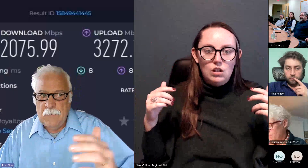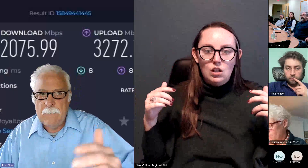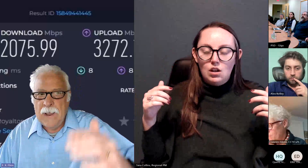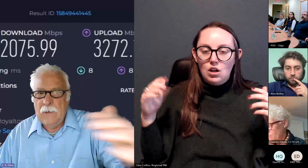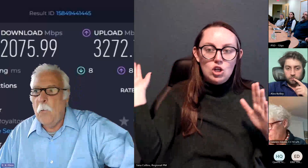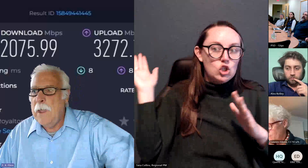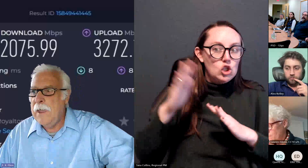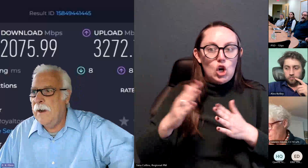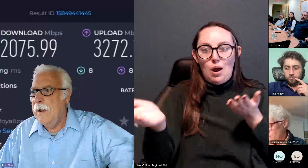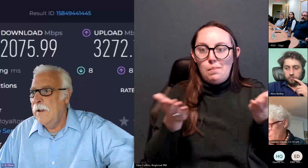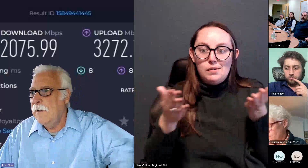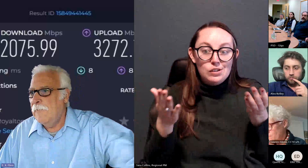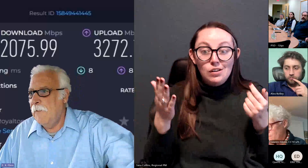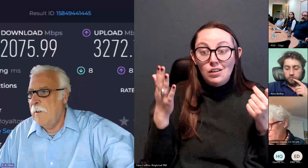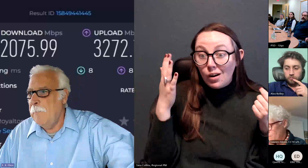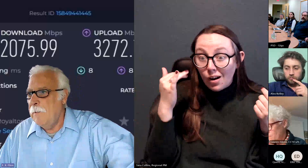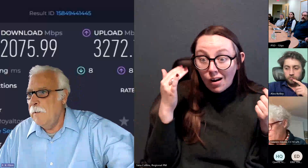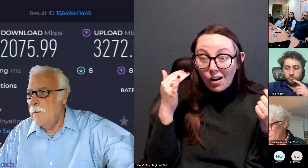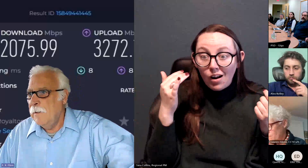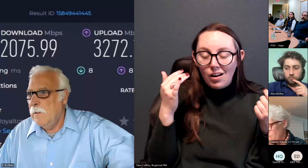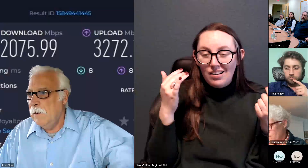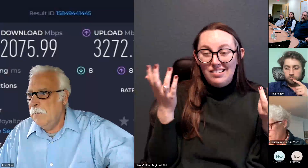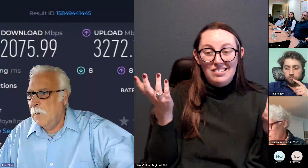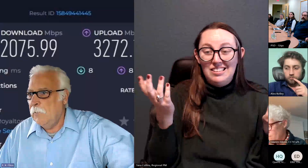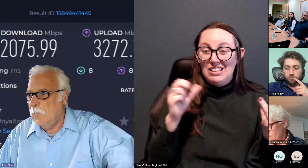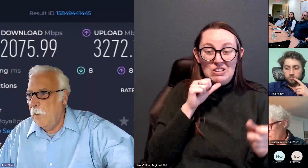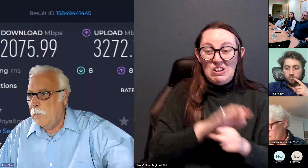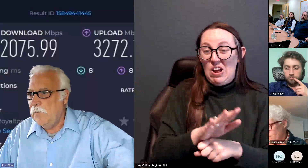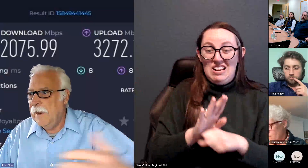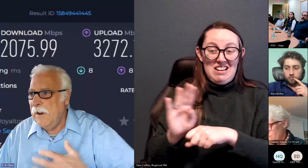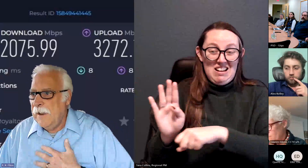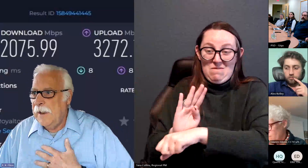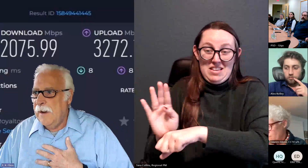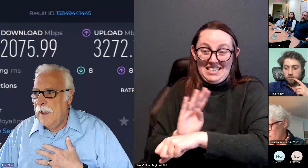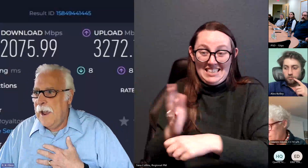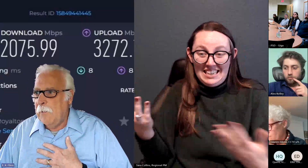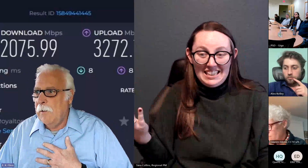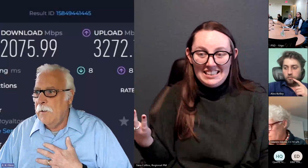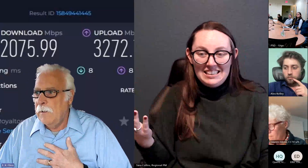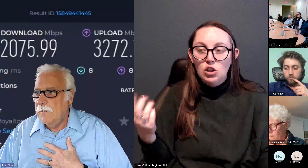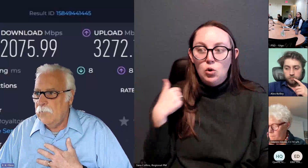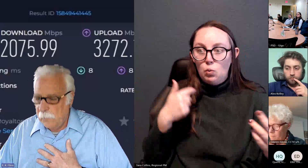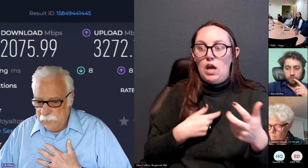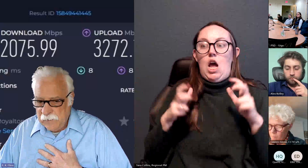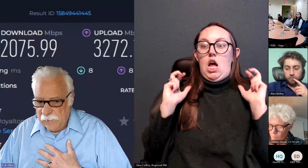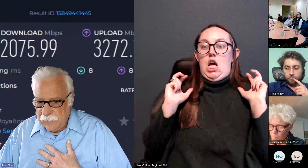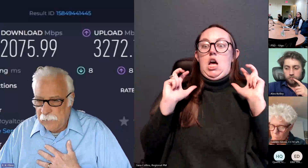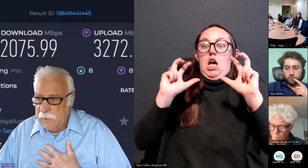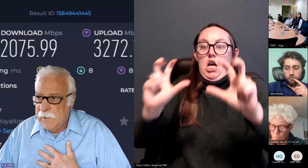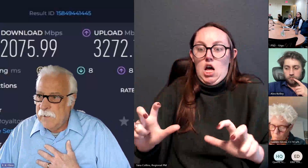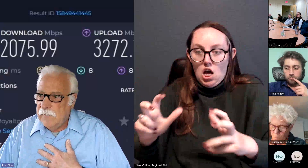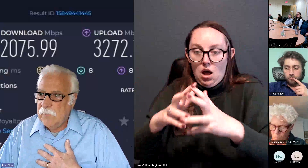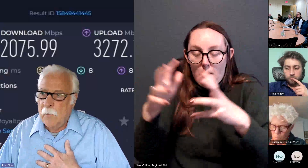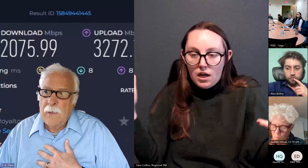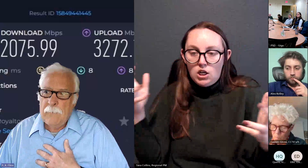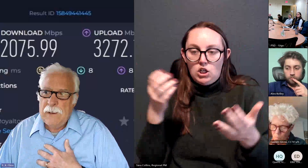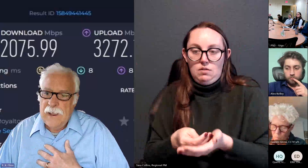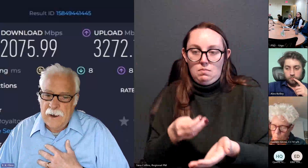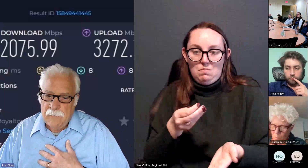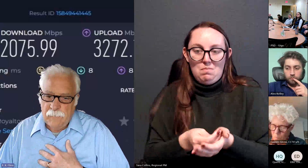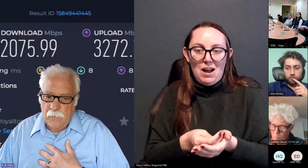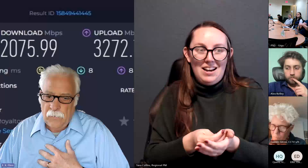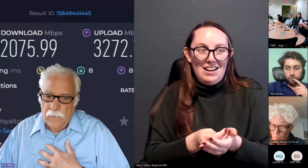business that we might win from those folks in our service territory. So I